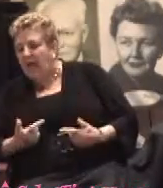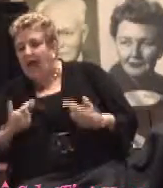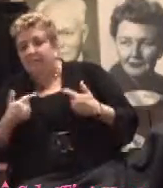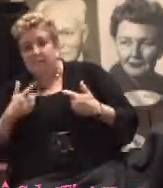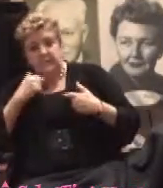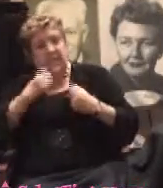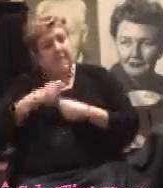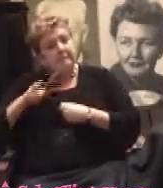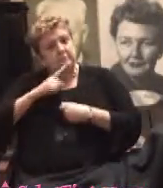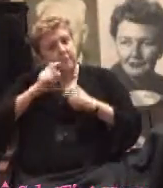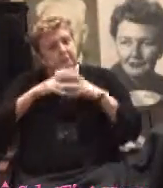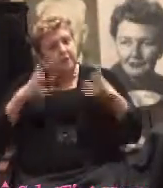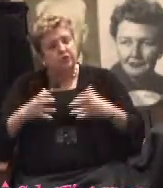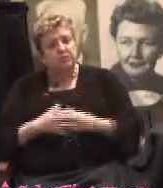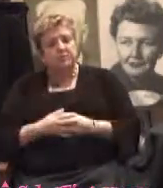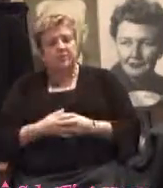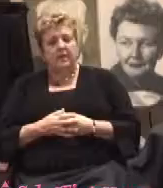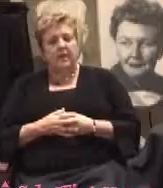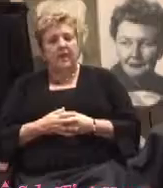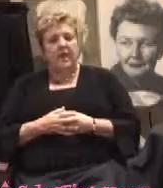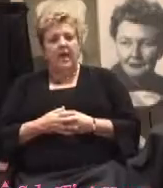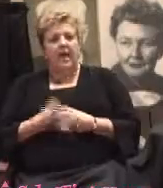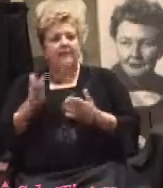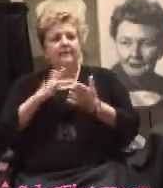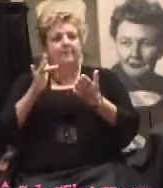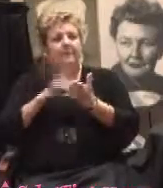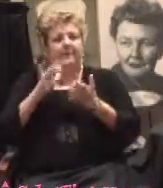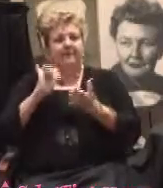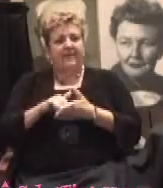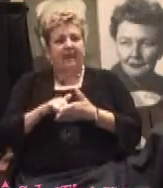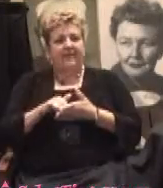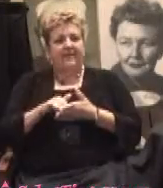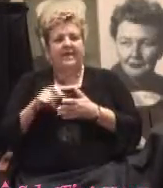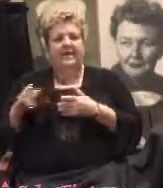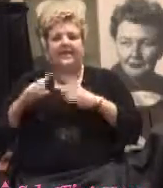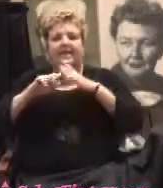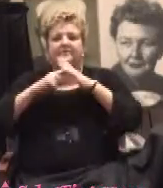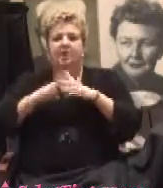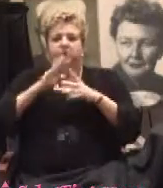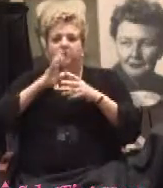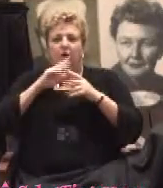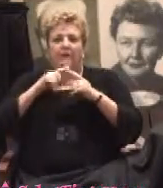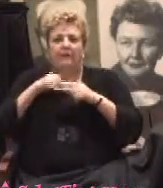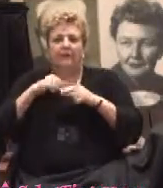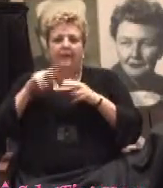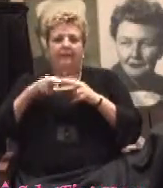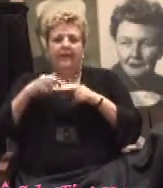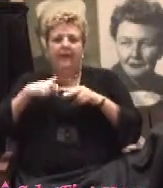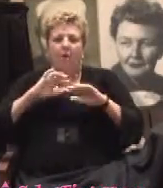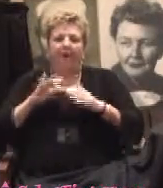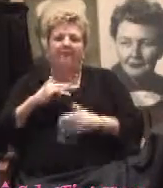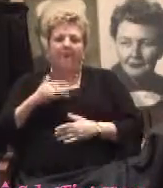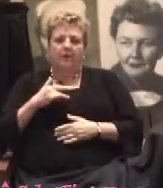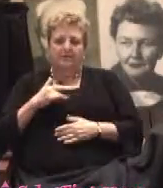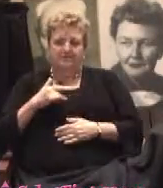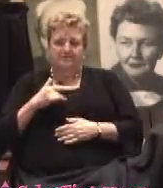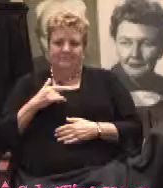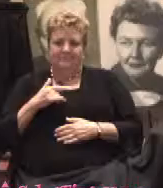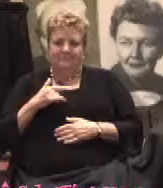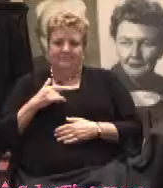much. And right in the middle of that, he started talking to me about how I felt sitting on that lifeguard stand. He